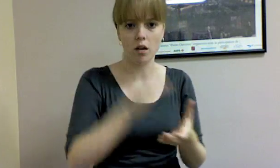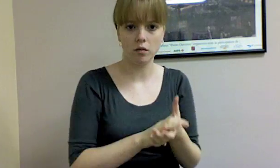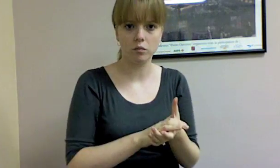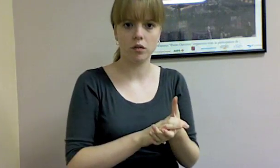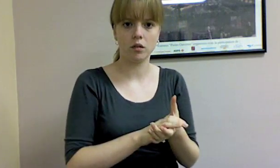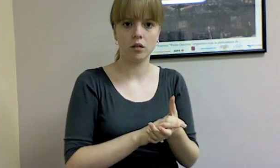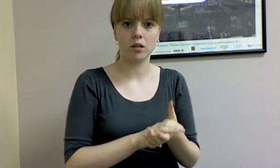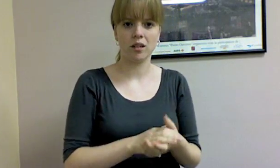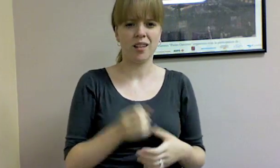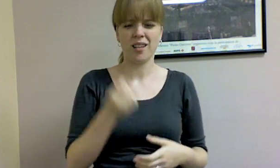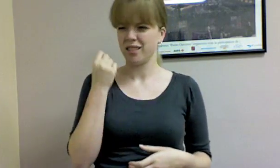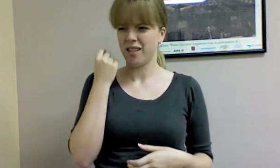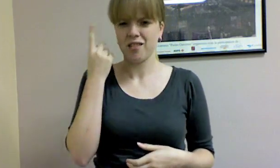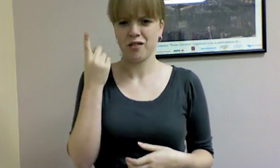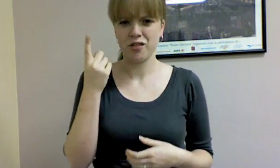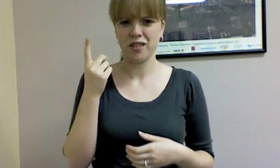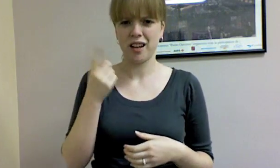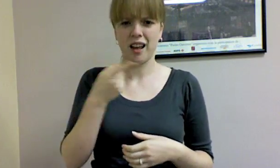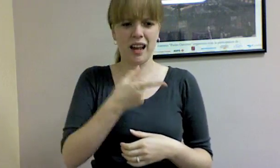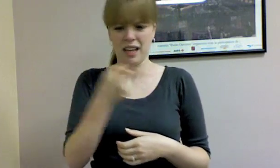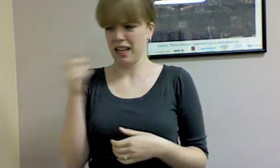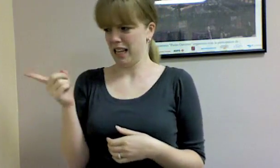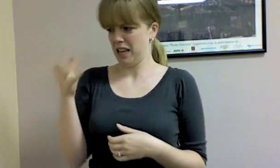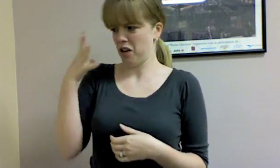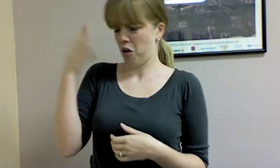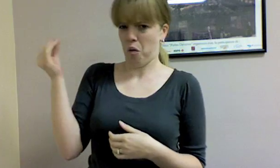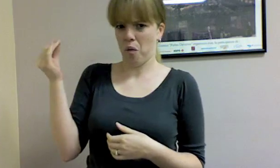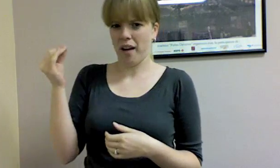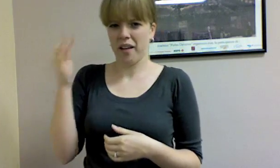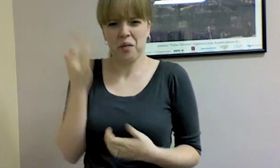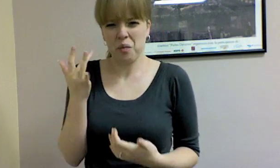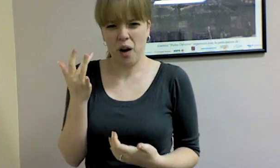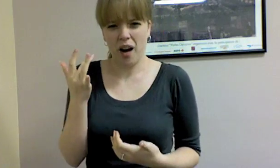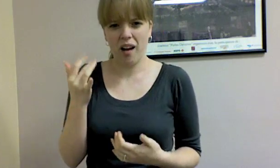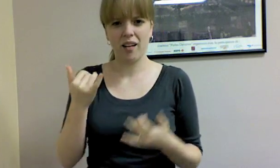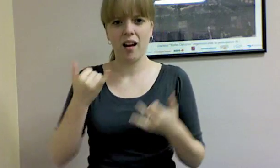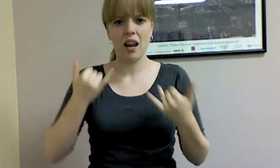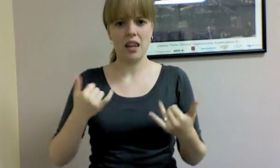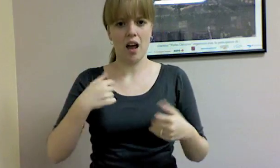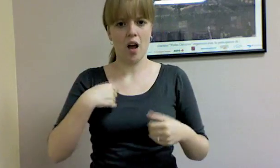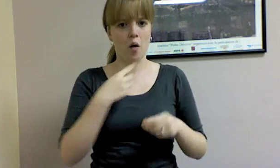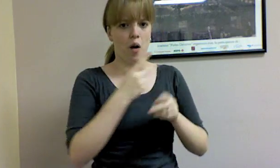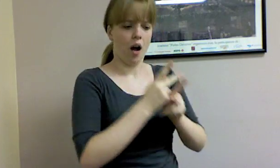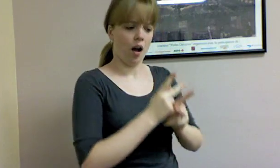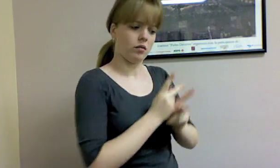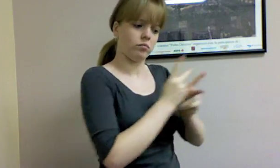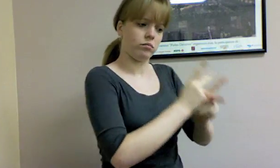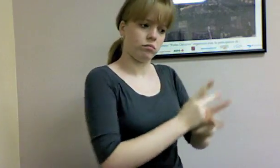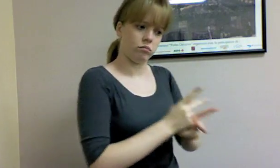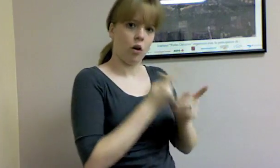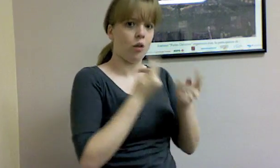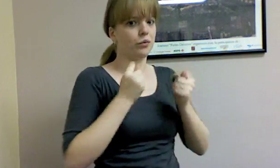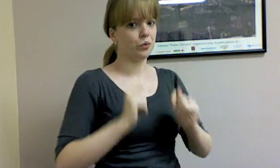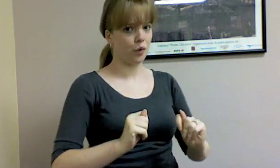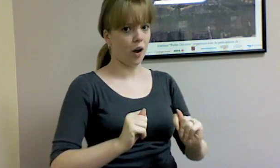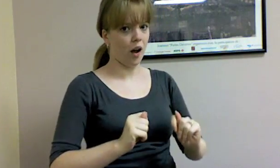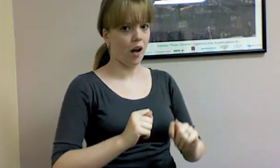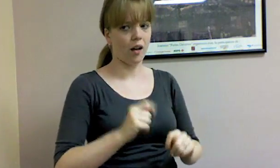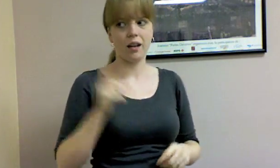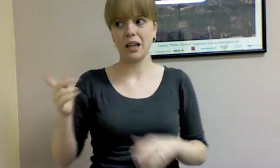Couldn't understand, like, how could he have left her? And now I'm trying hard to put the pieces back together. So even though he put her down, I was there